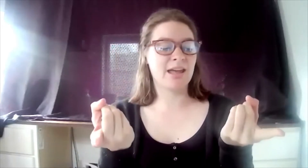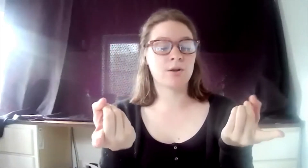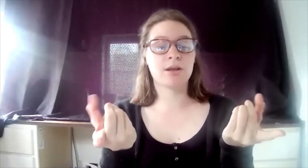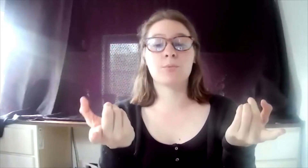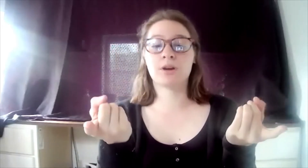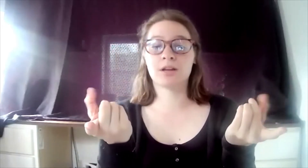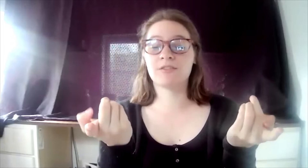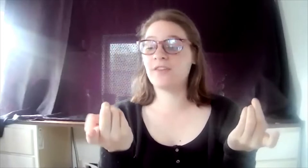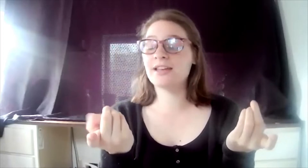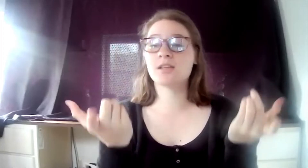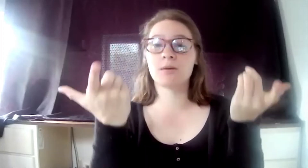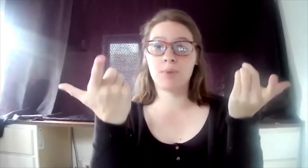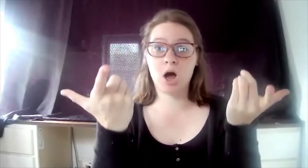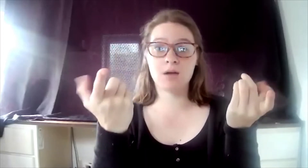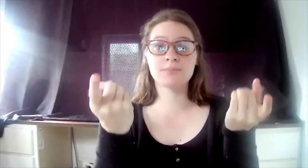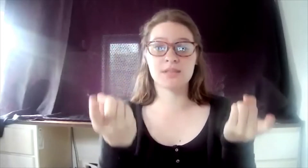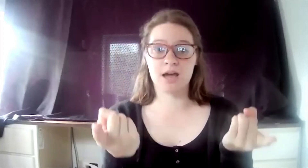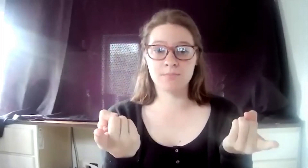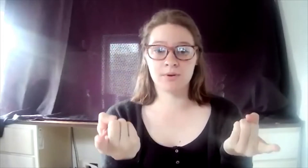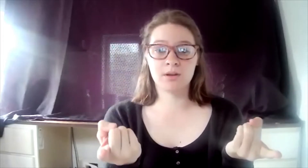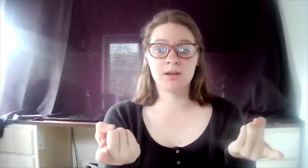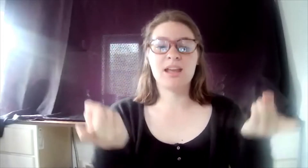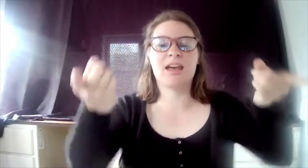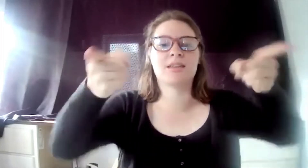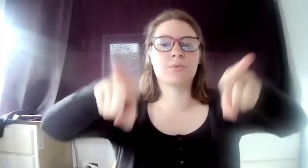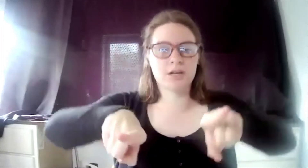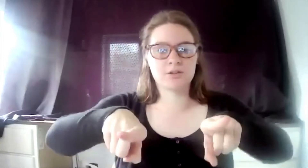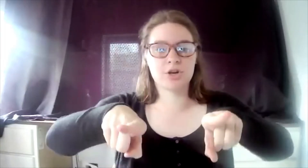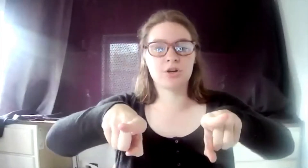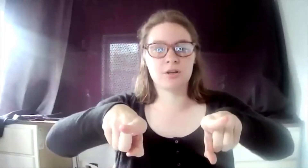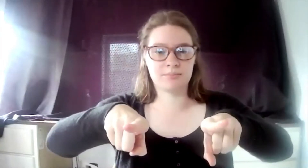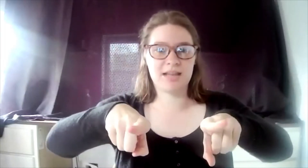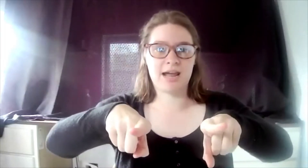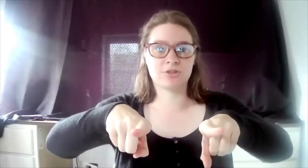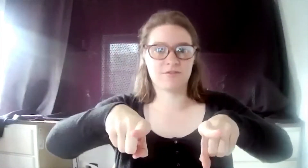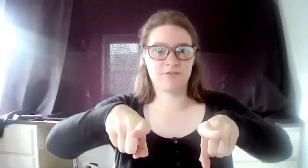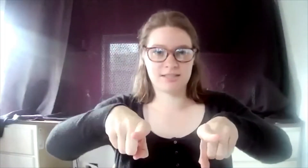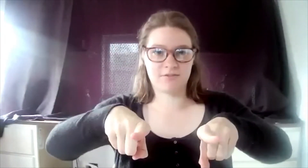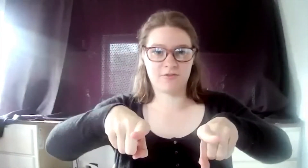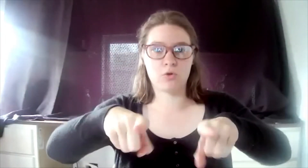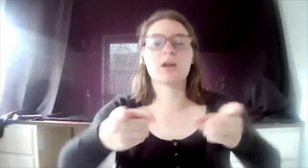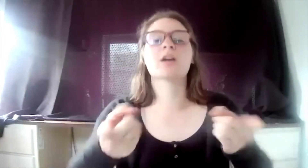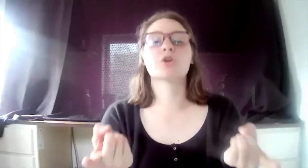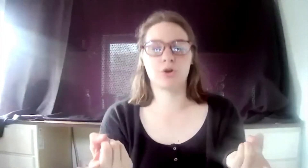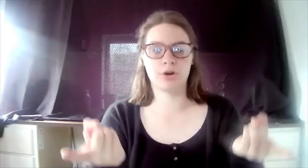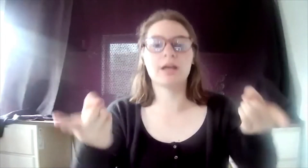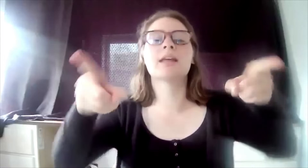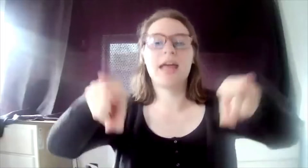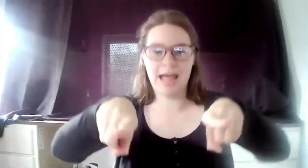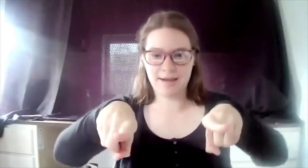and we're gonna face our palms up, and then we're gonna turn them down to face the floor. Good,